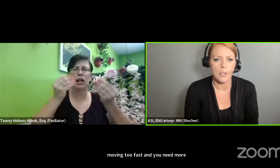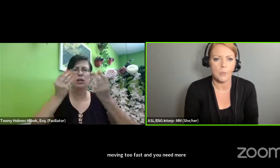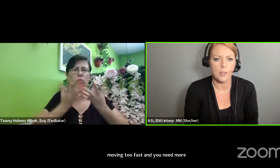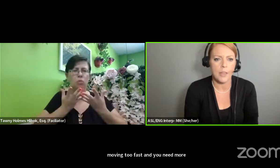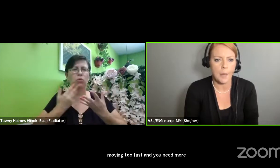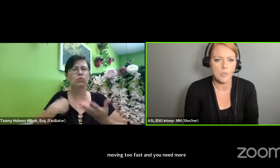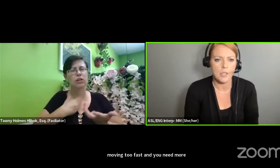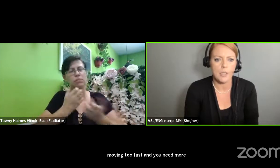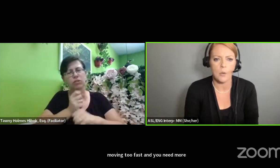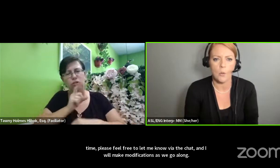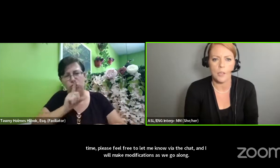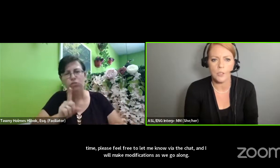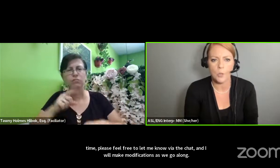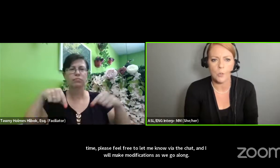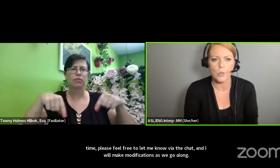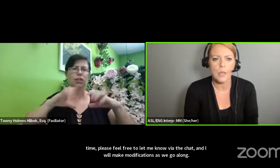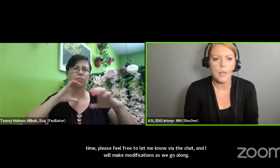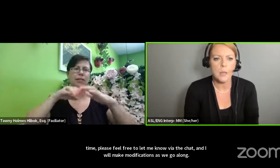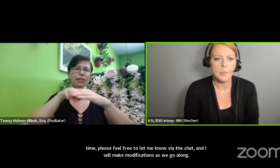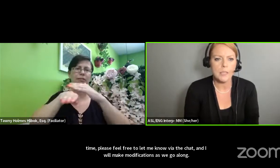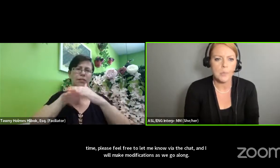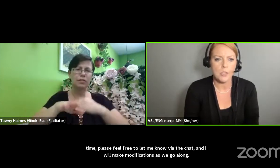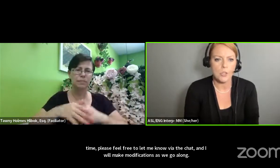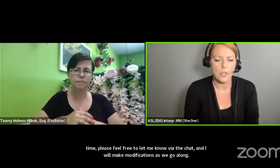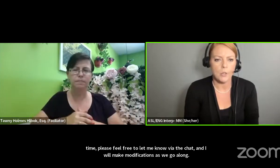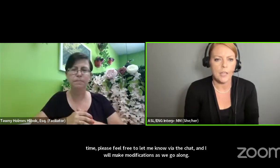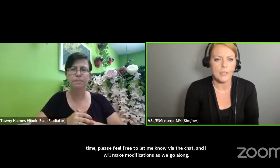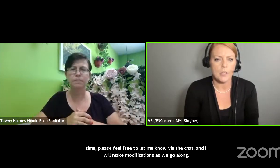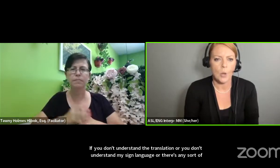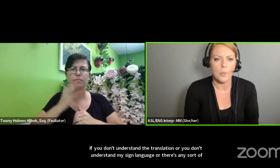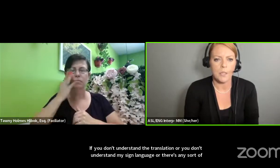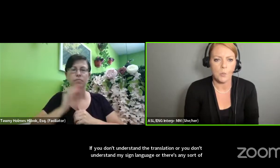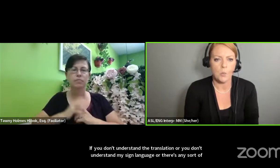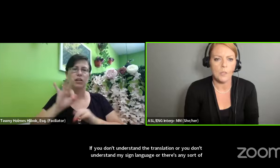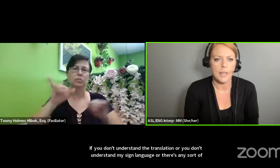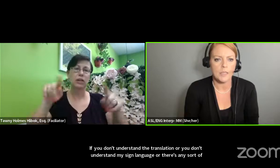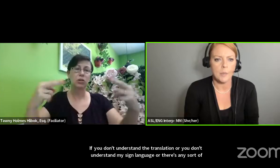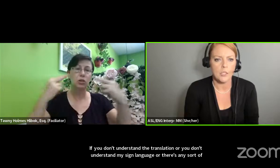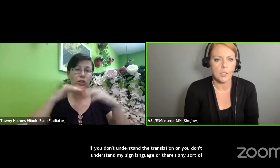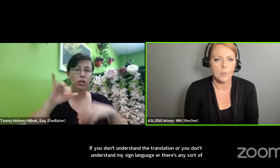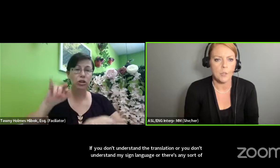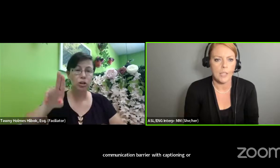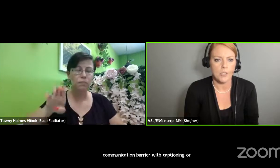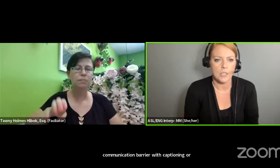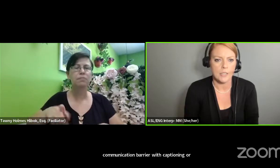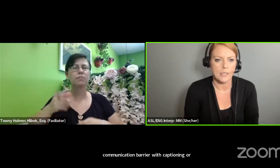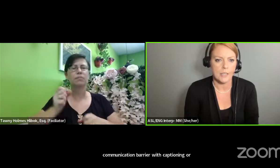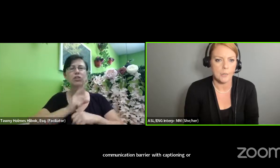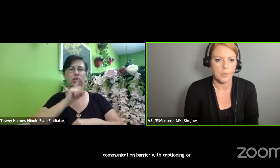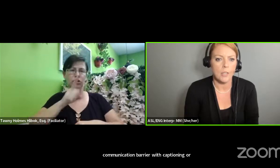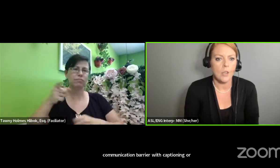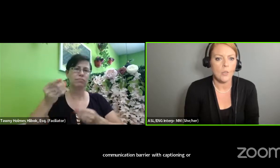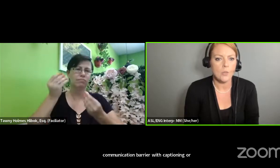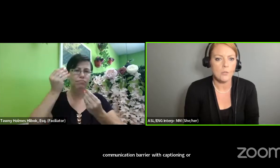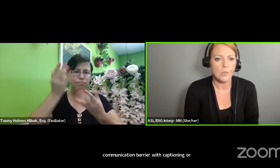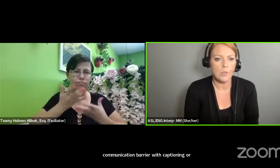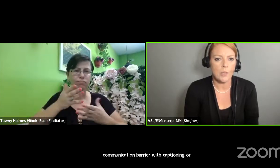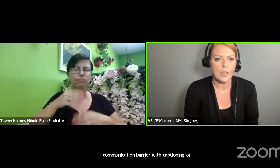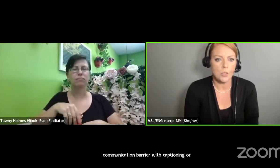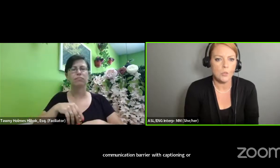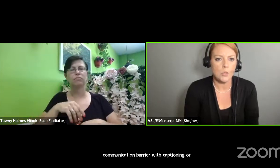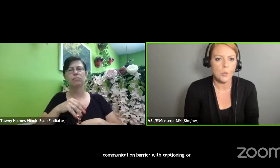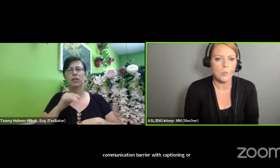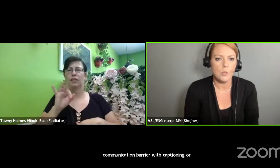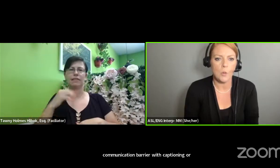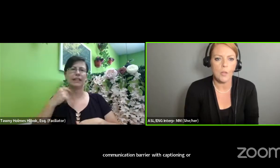communication barrier with captioning or interpreters, please make sure that you let us know, because we would like to make sure communication is accessible. Those of you